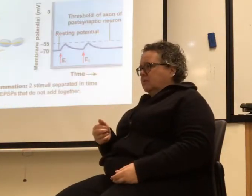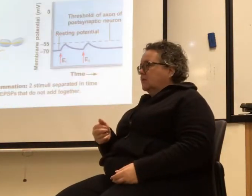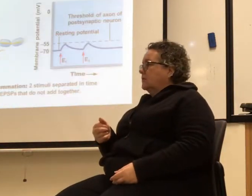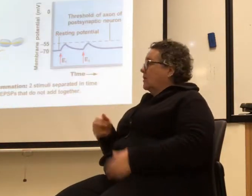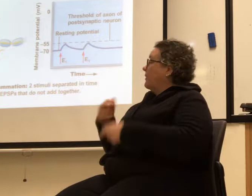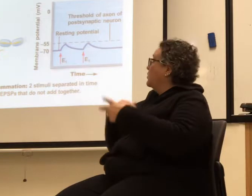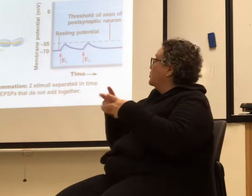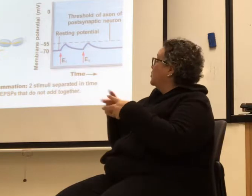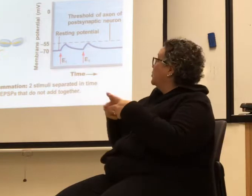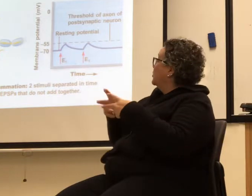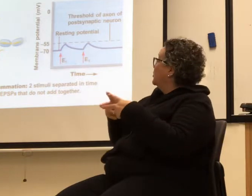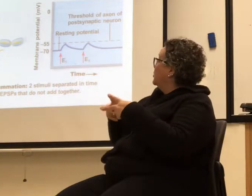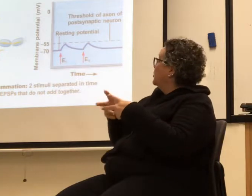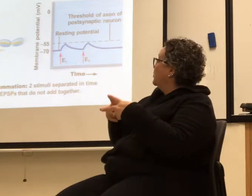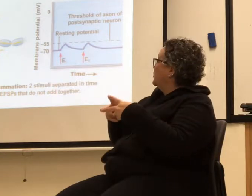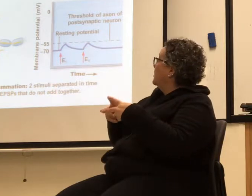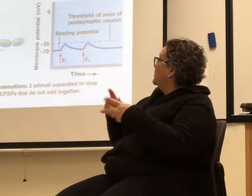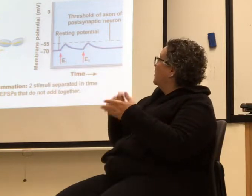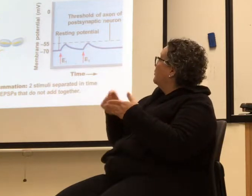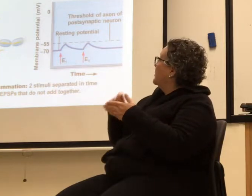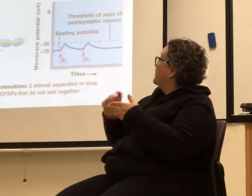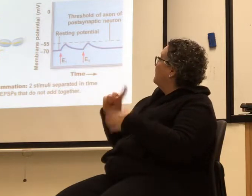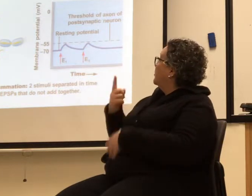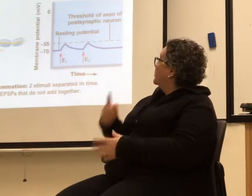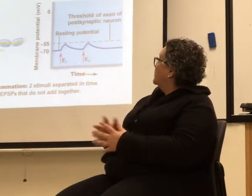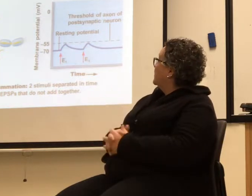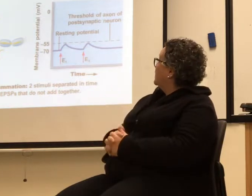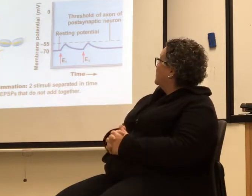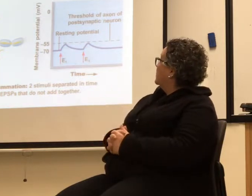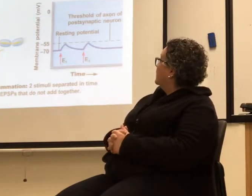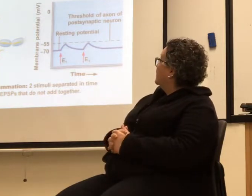summation. Let me write that down first.